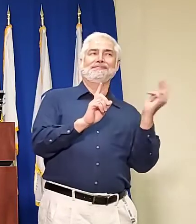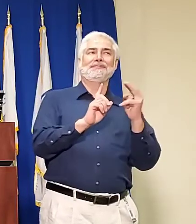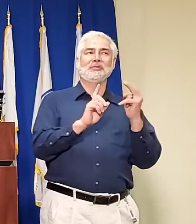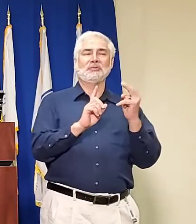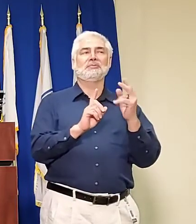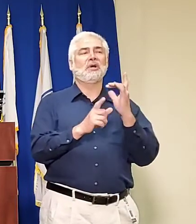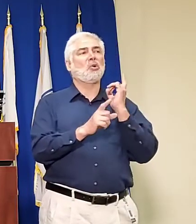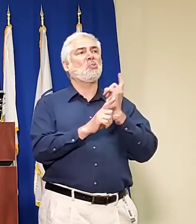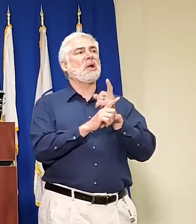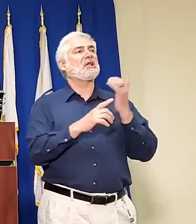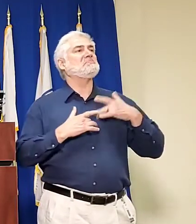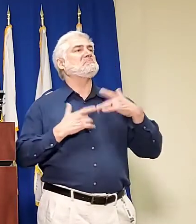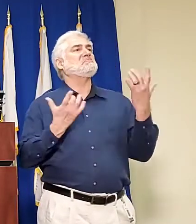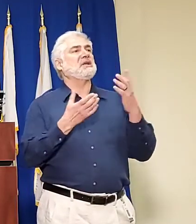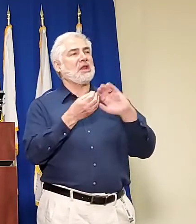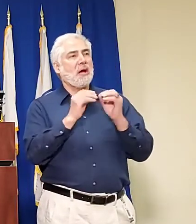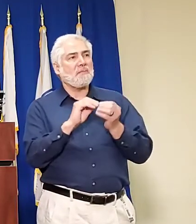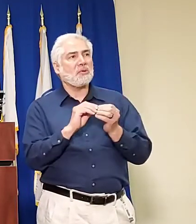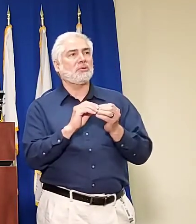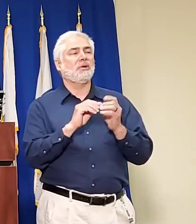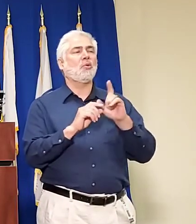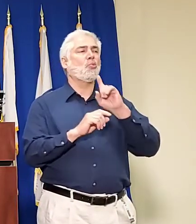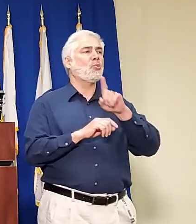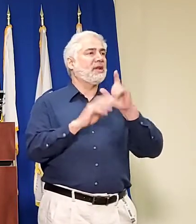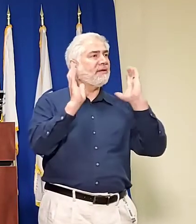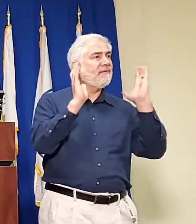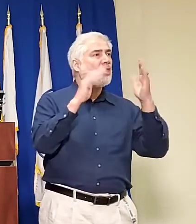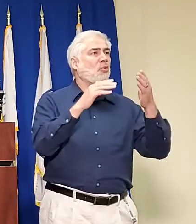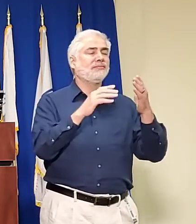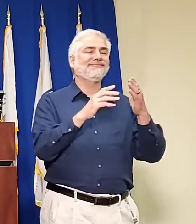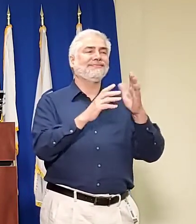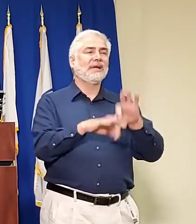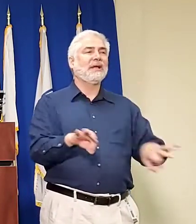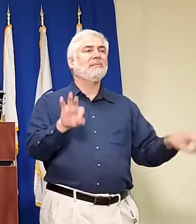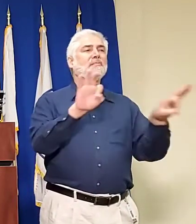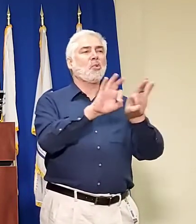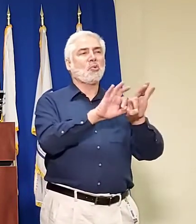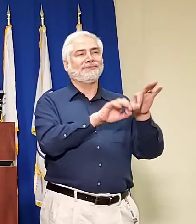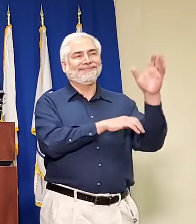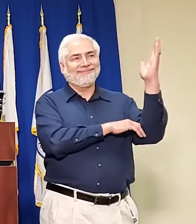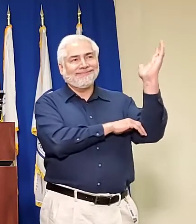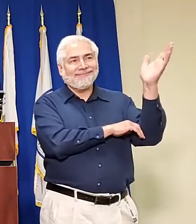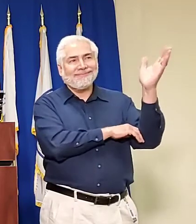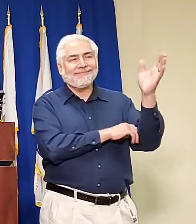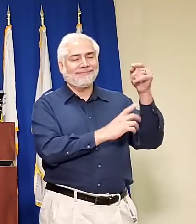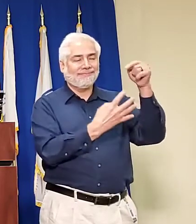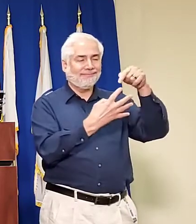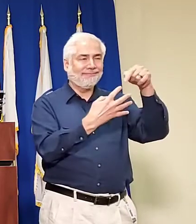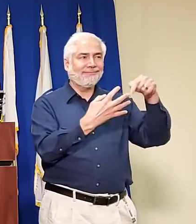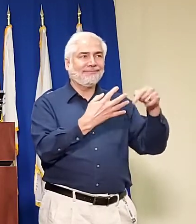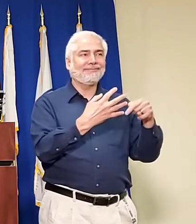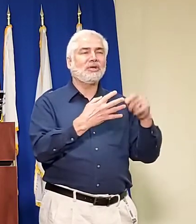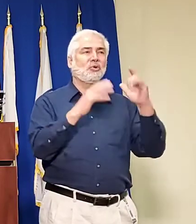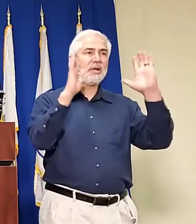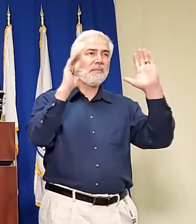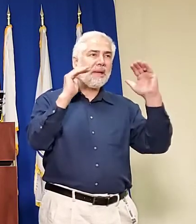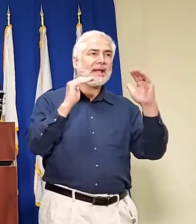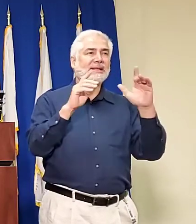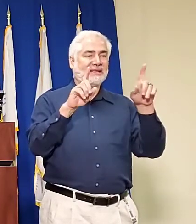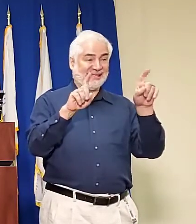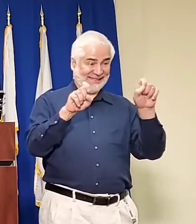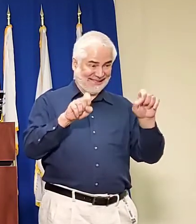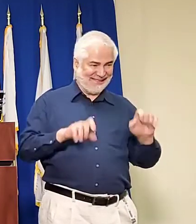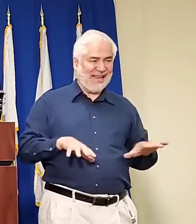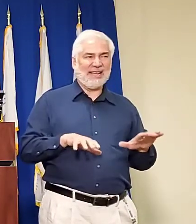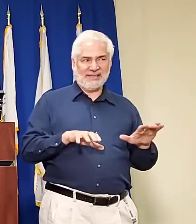give the regular update, but I really want to focus on some key talking points about what people should expect when they're